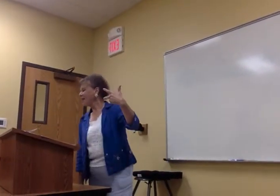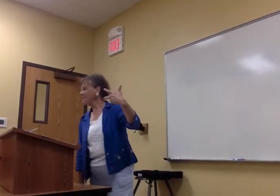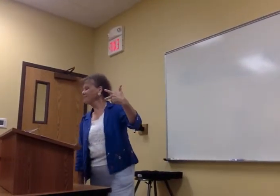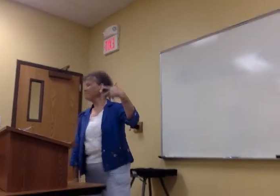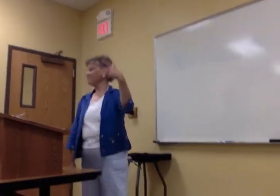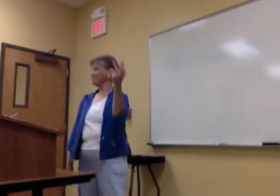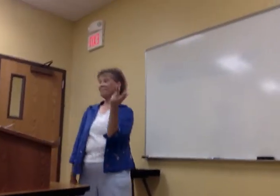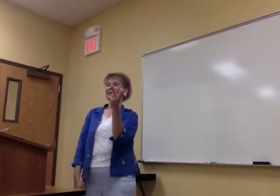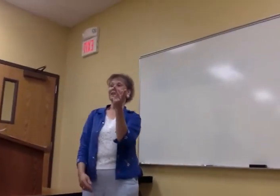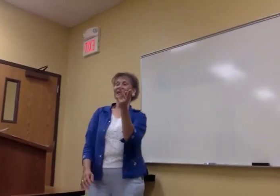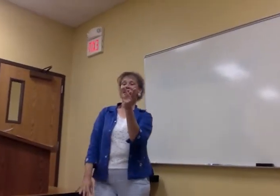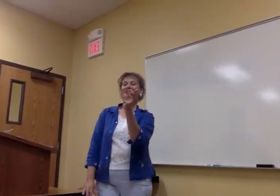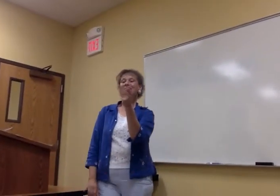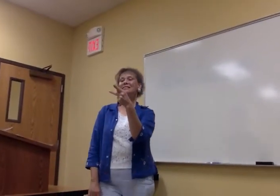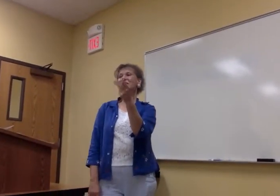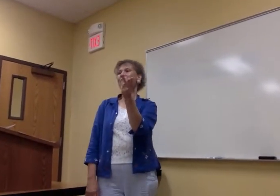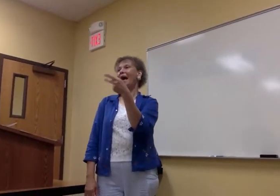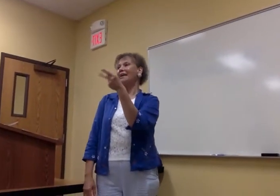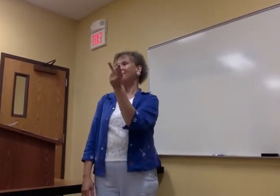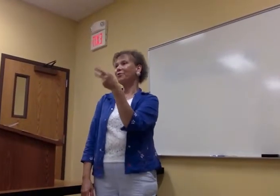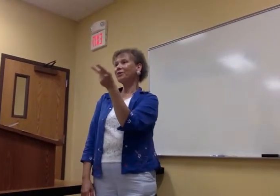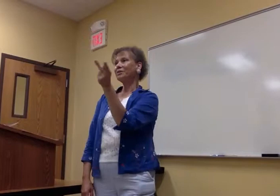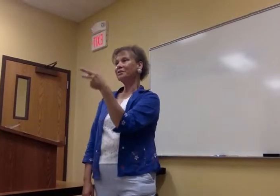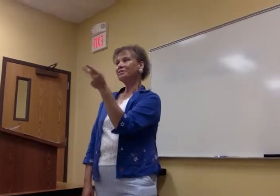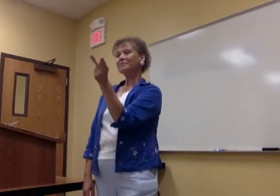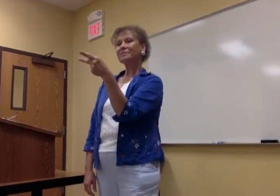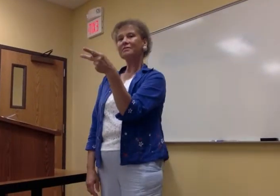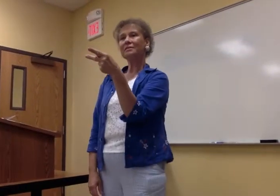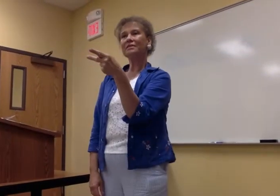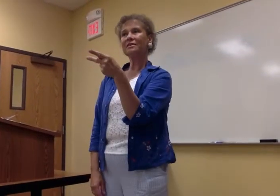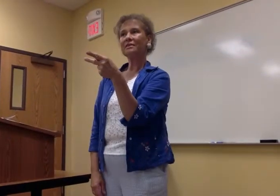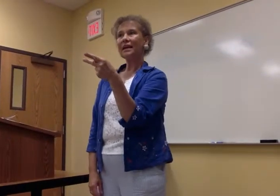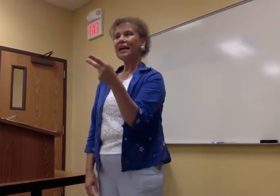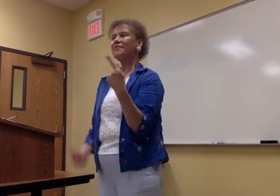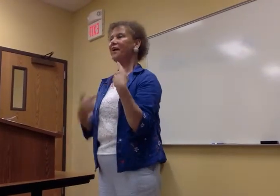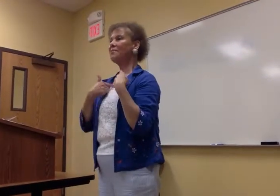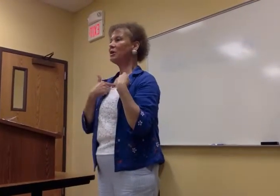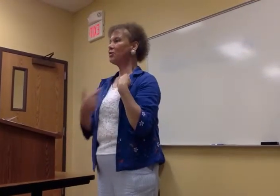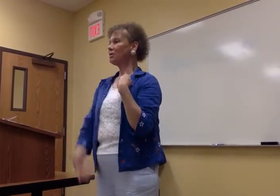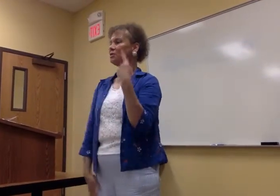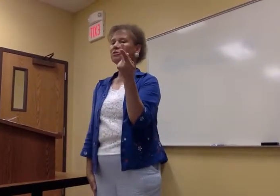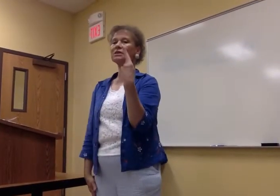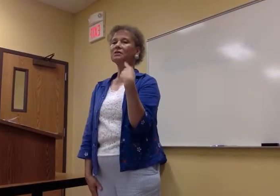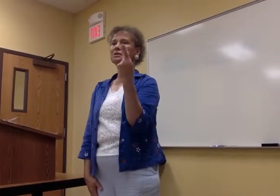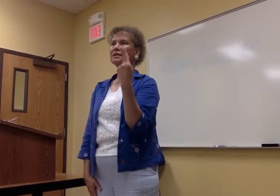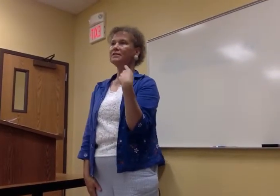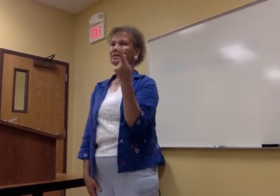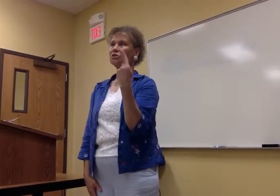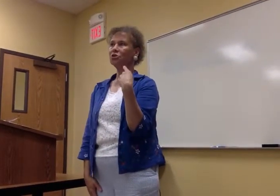This back and forth, if I'm included, it's 2 of us.